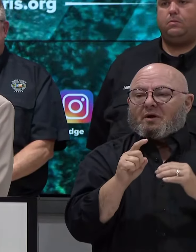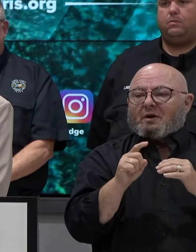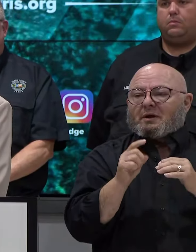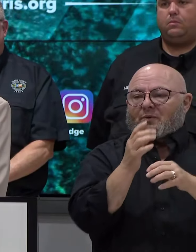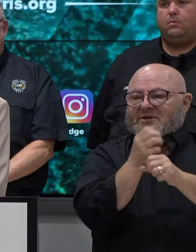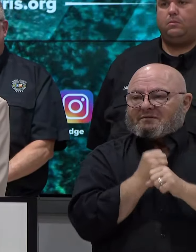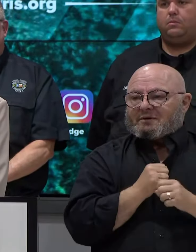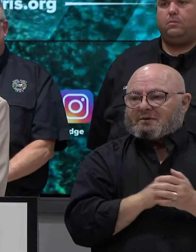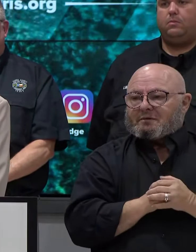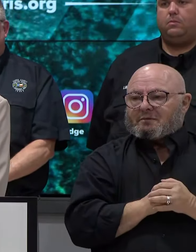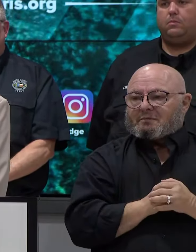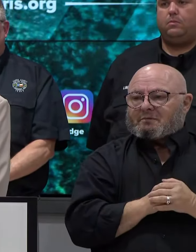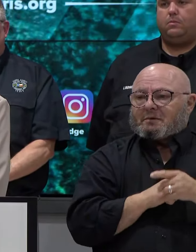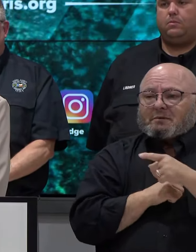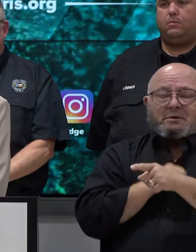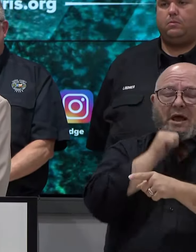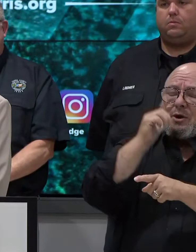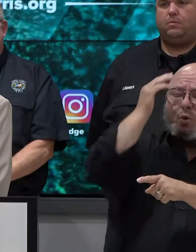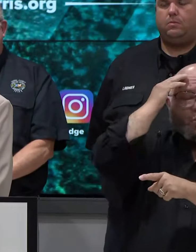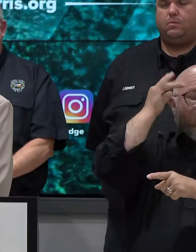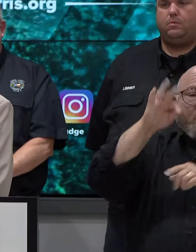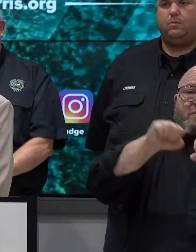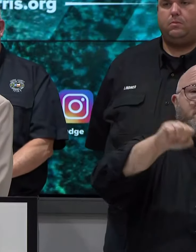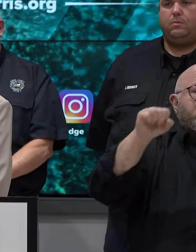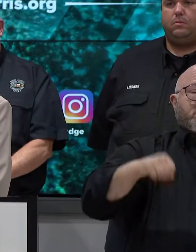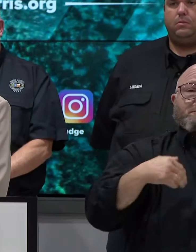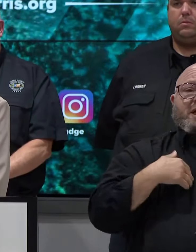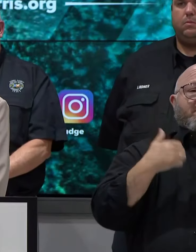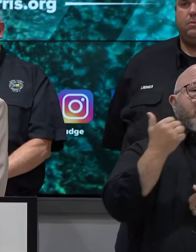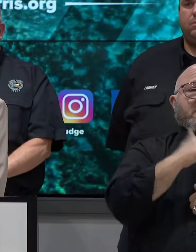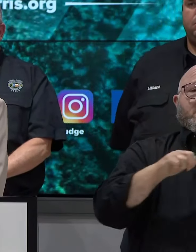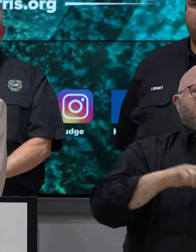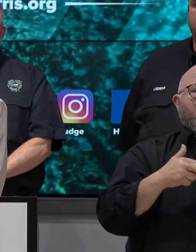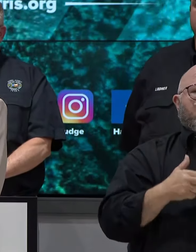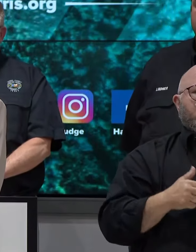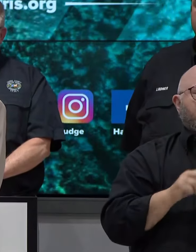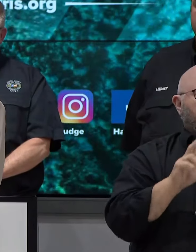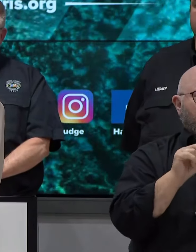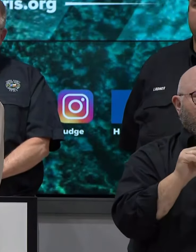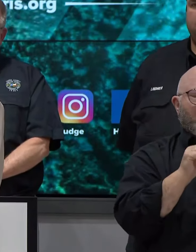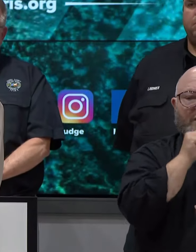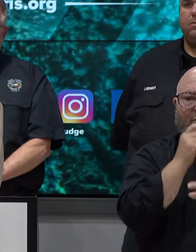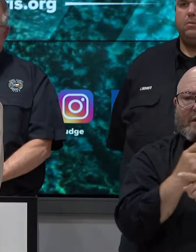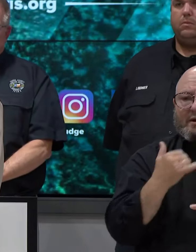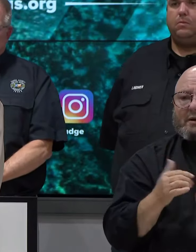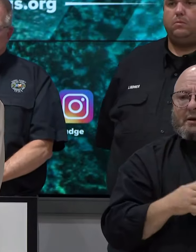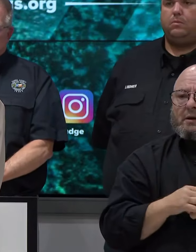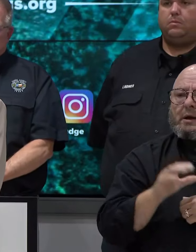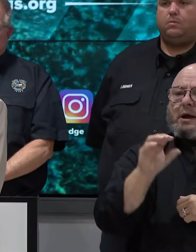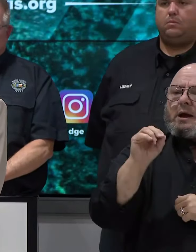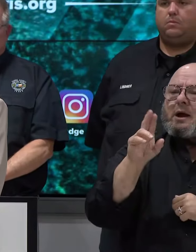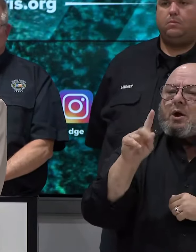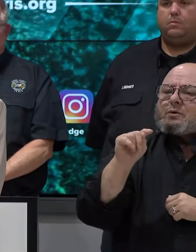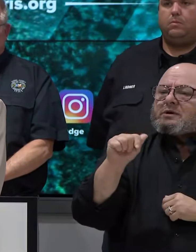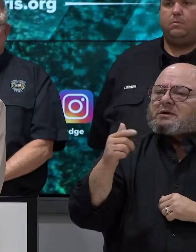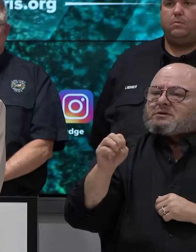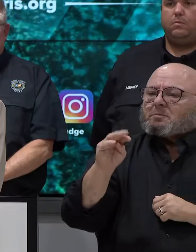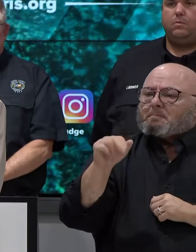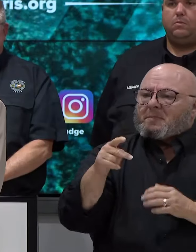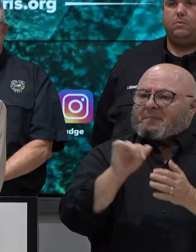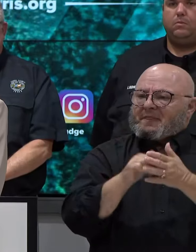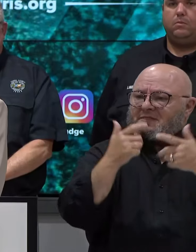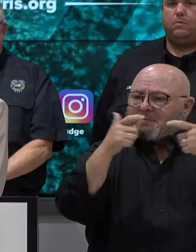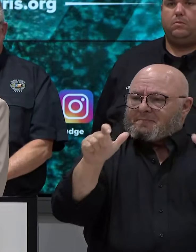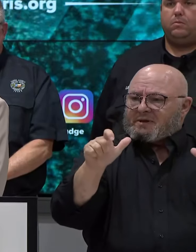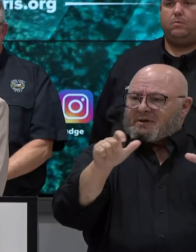any problems? Not at this time. Not at this time. Okay. Also, the outage map, obviously that's the big